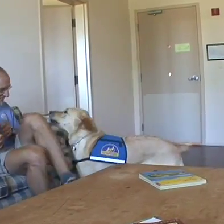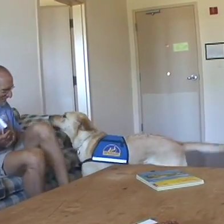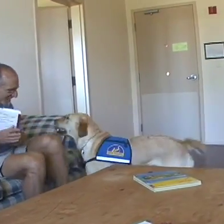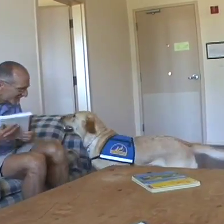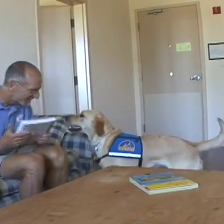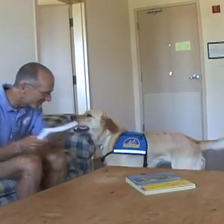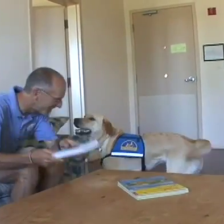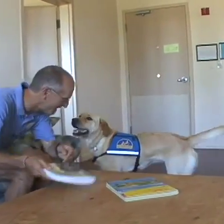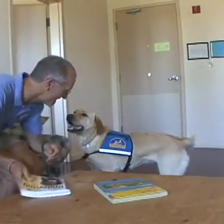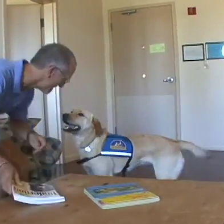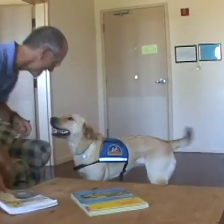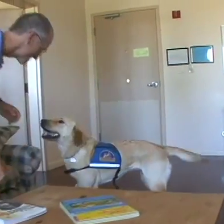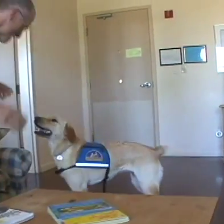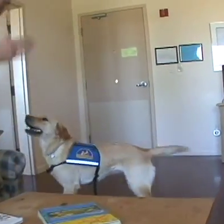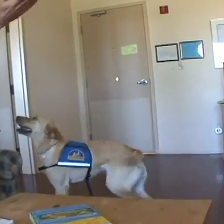Good girl. Jenna, what?